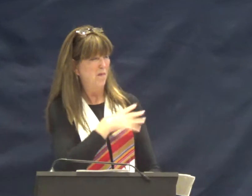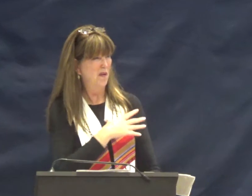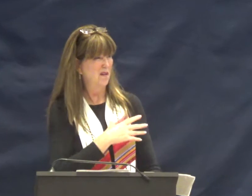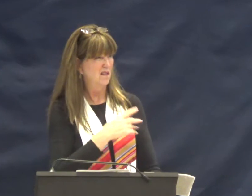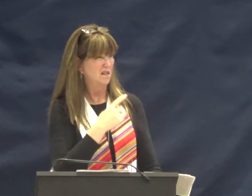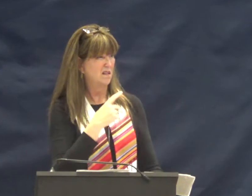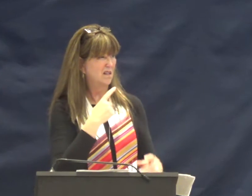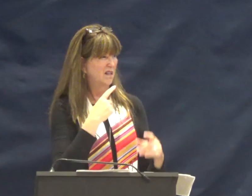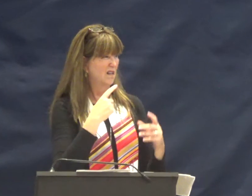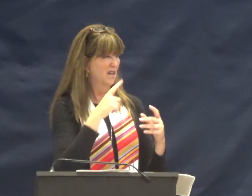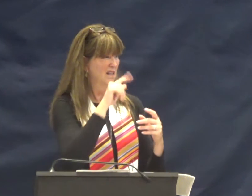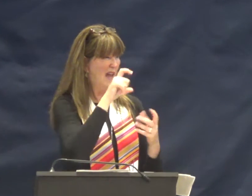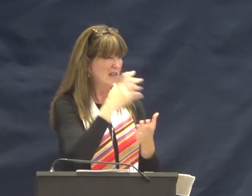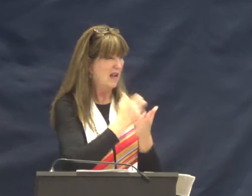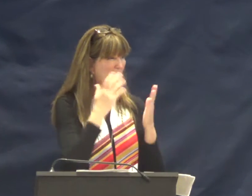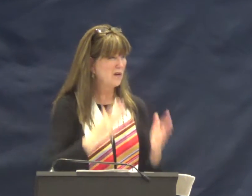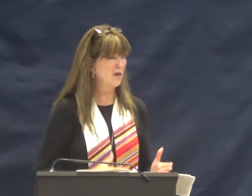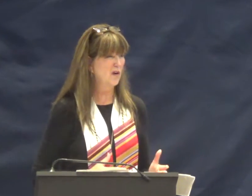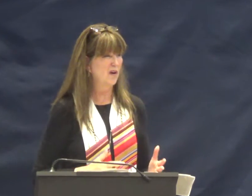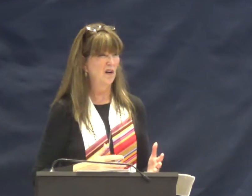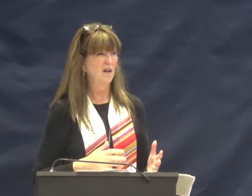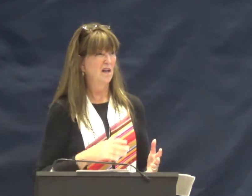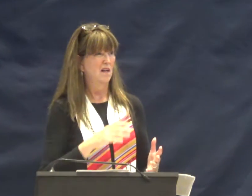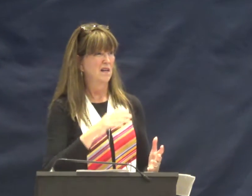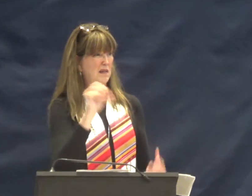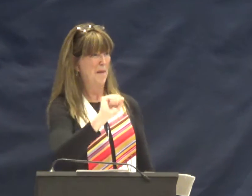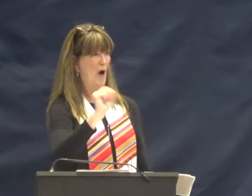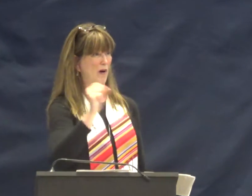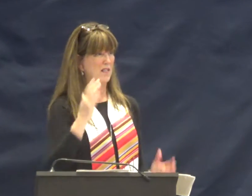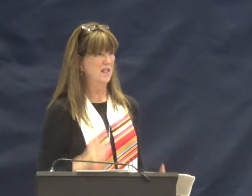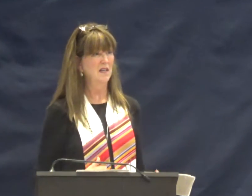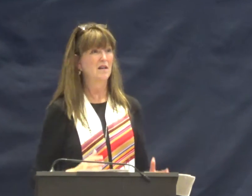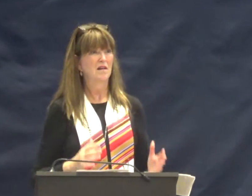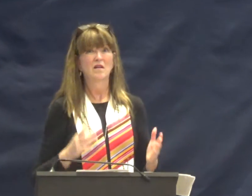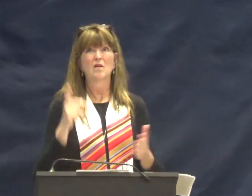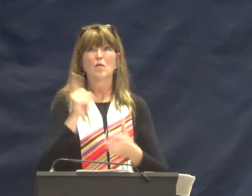love everyone, why he would eat with women and tax collectors